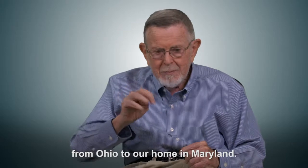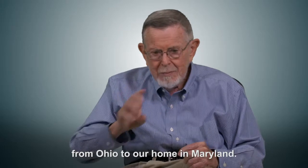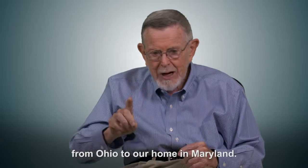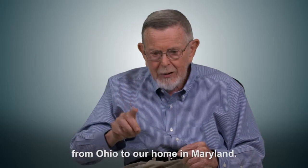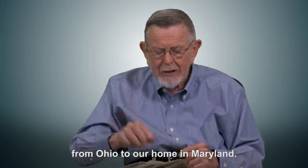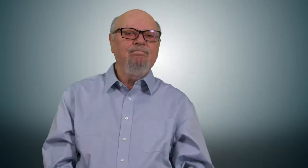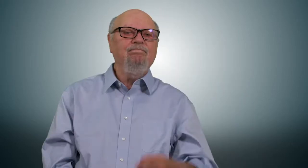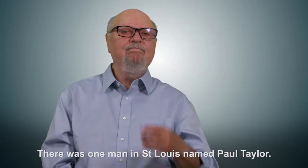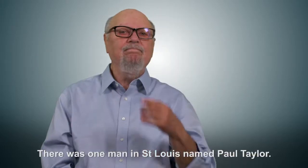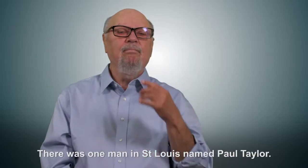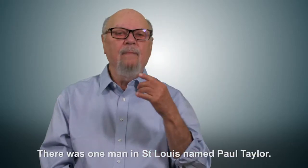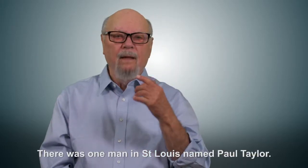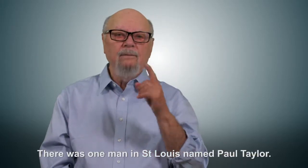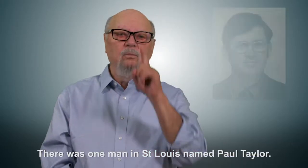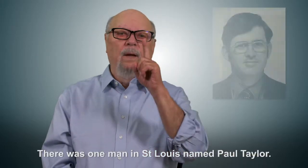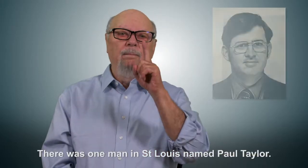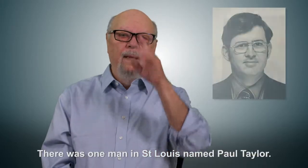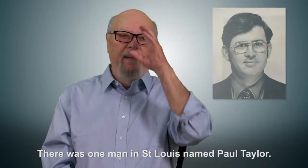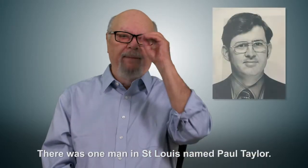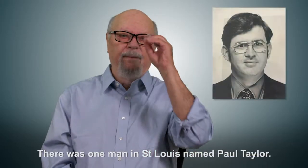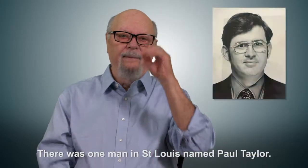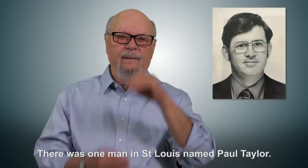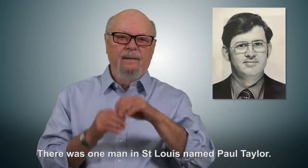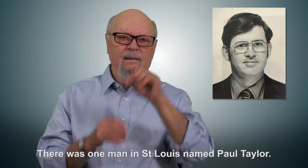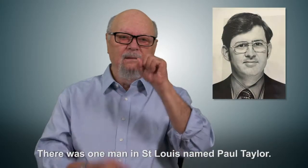There was one man in St. Louis named Paul Taylor.